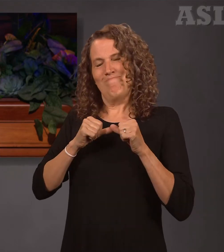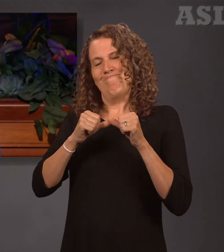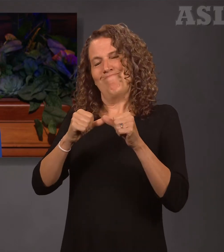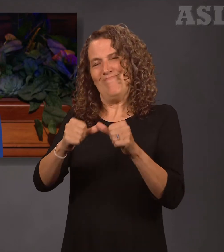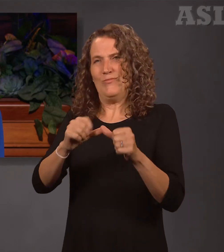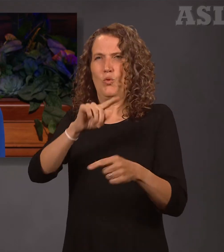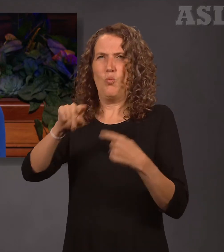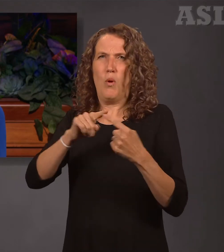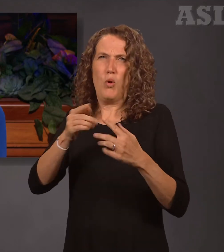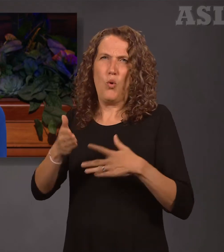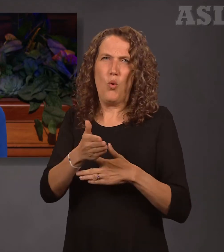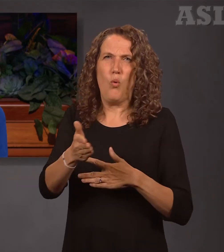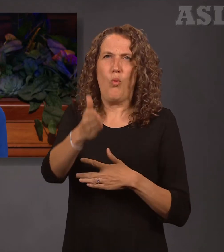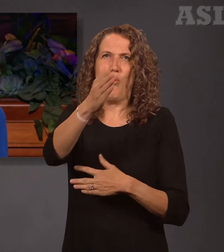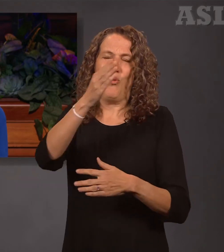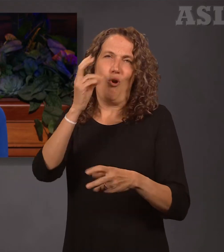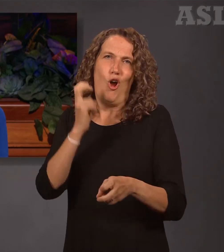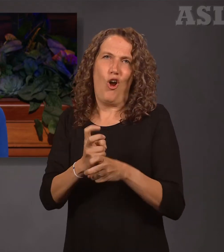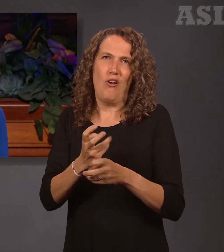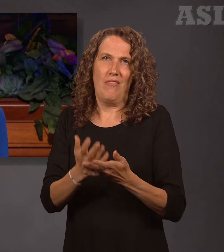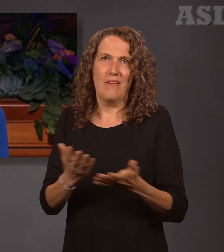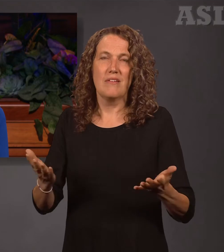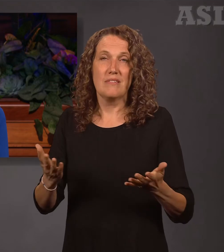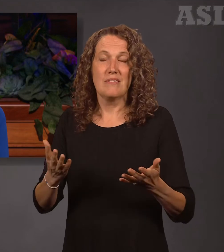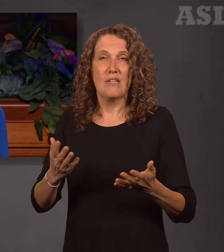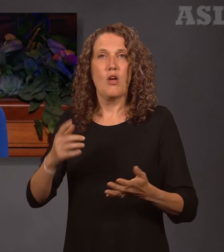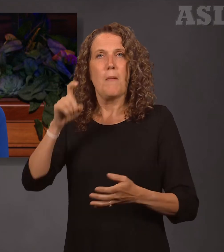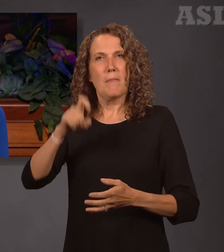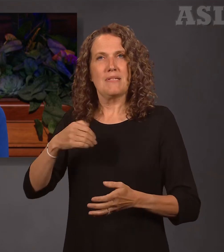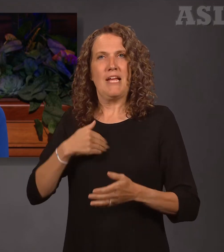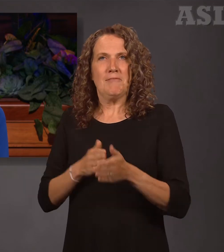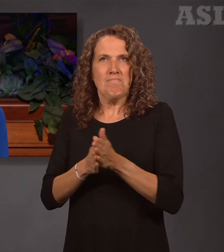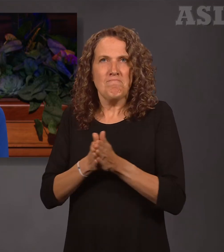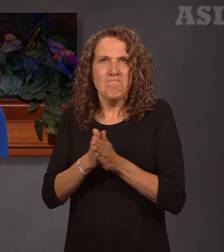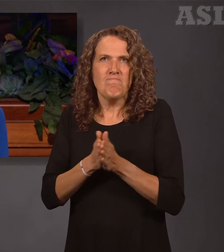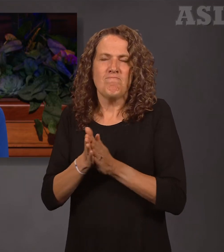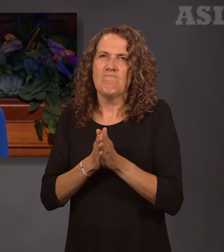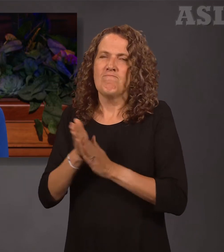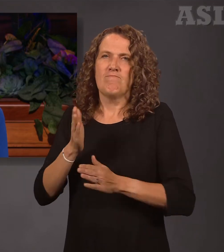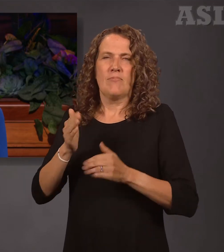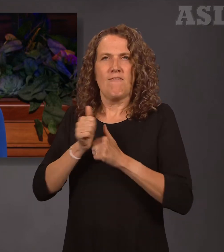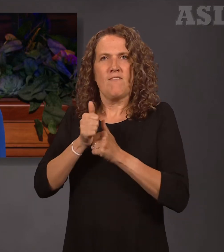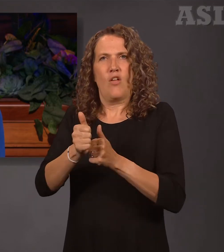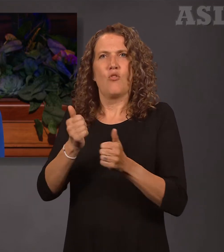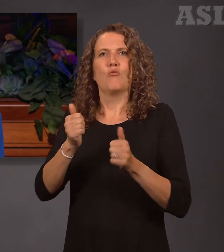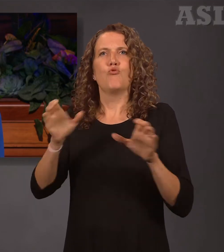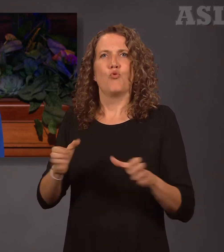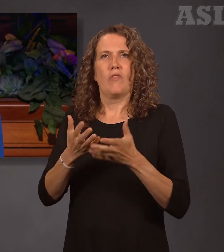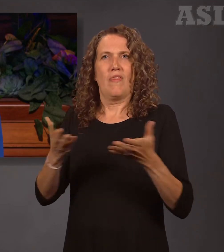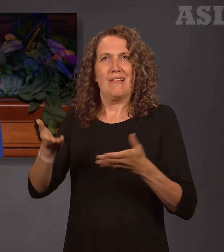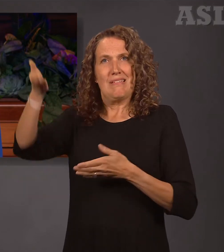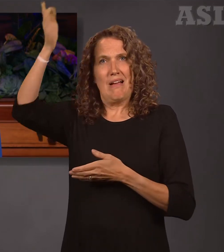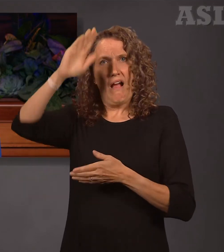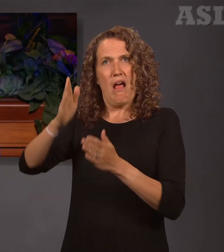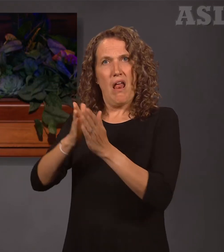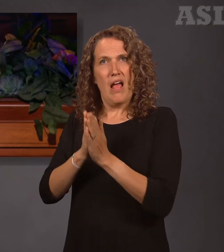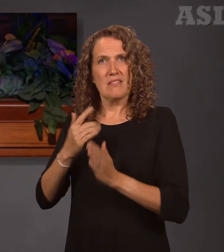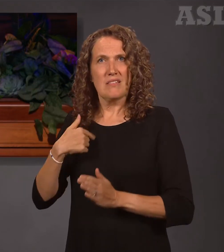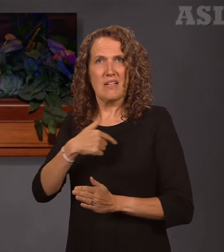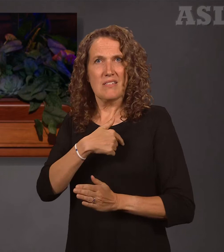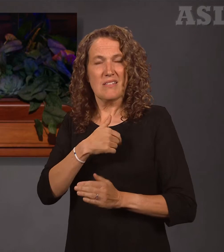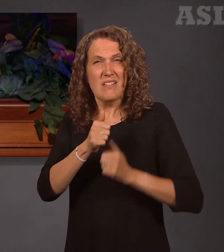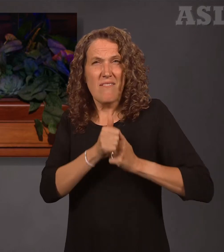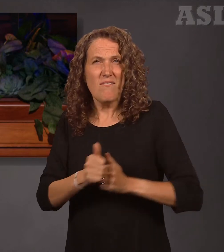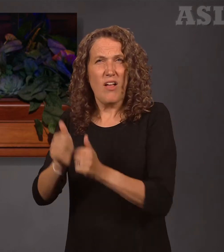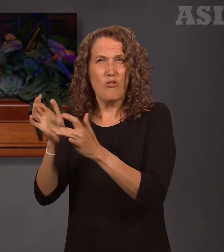through wilderness disciples with convictions that have been revealed to us by God followers of Jesus who